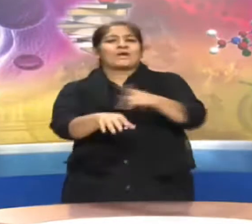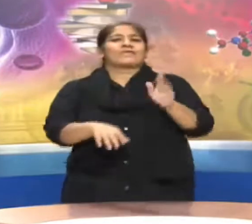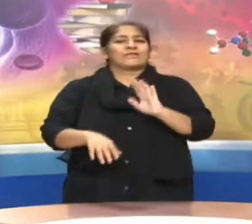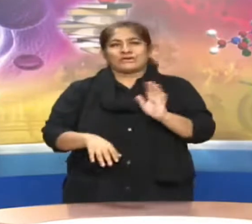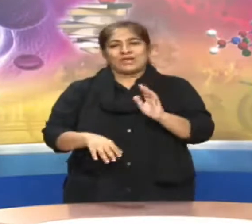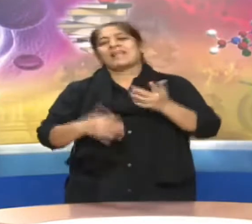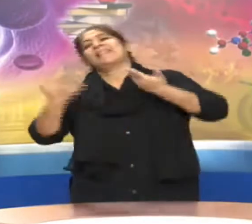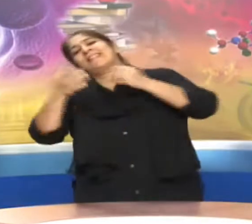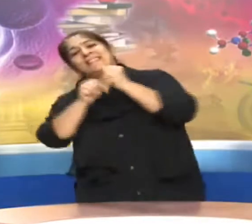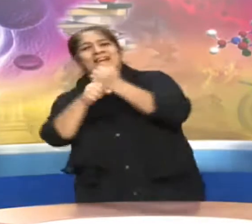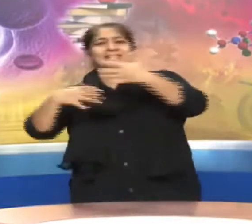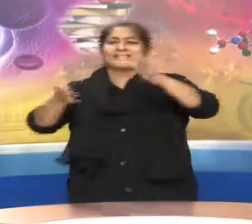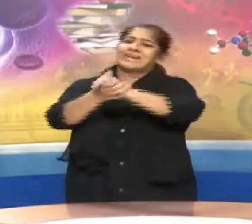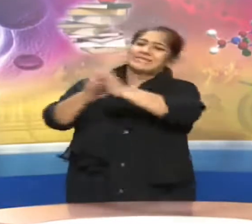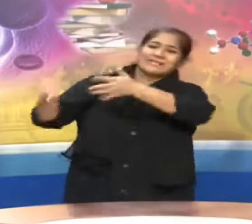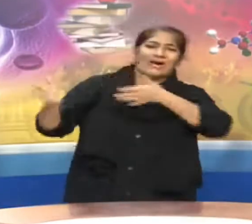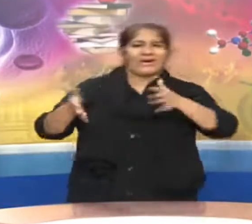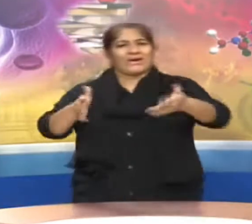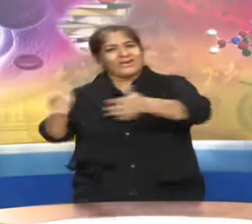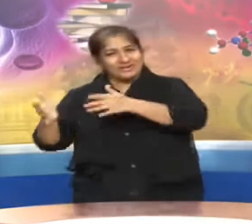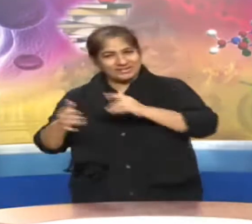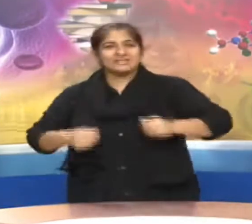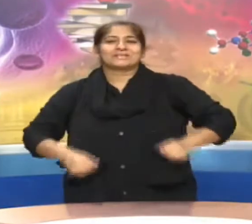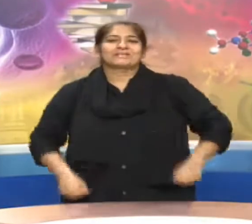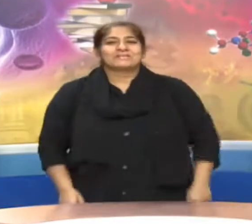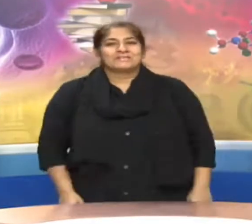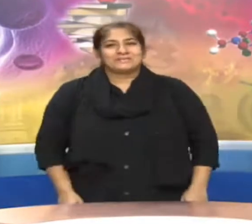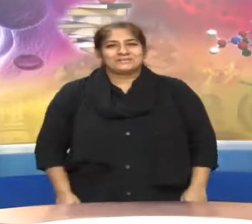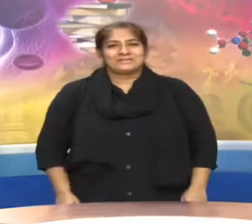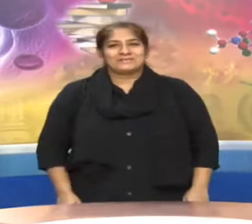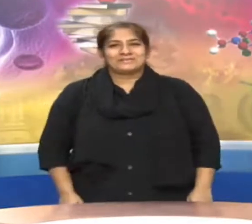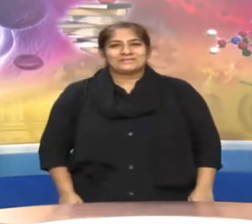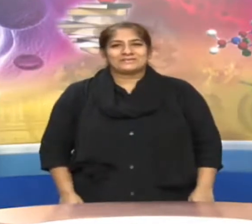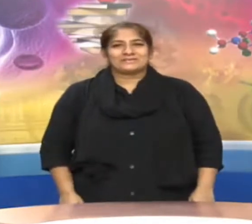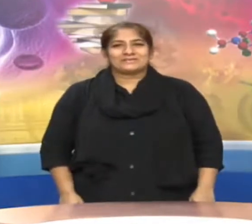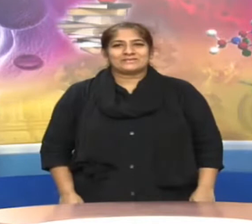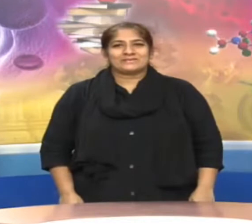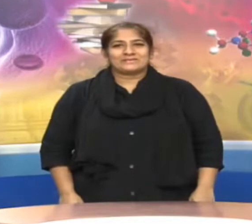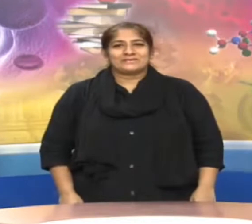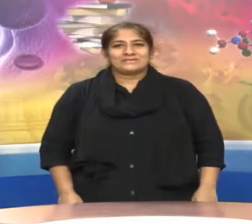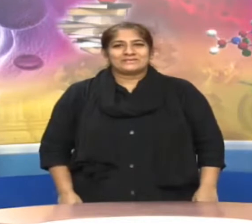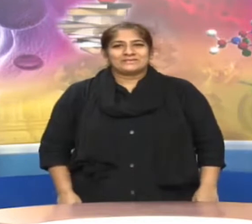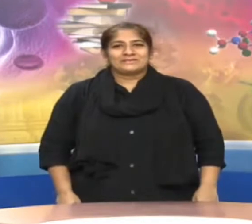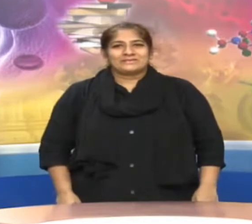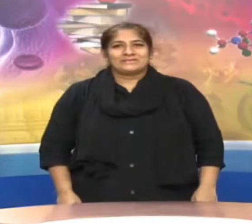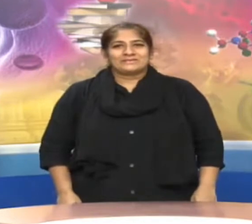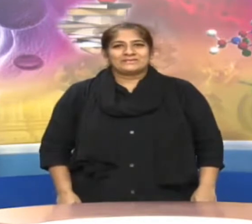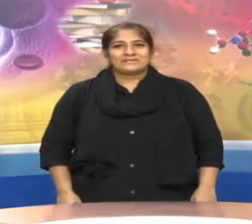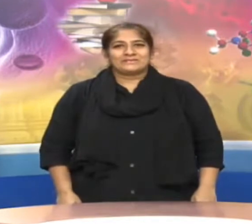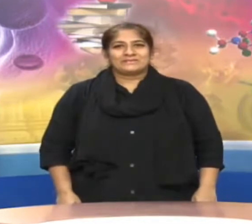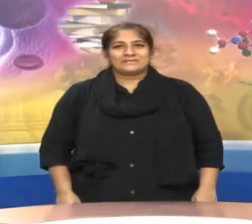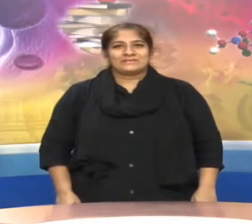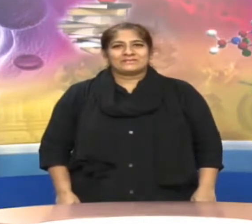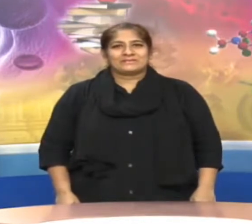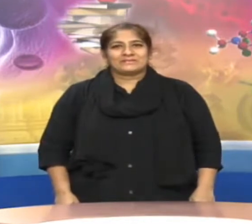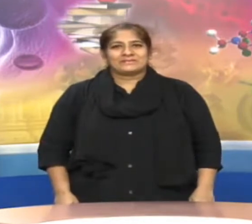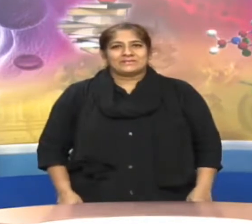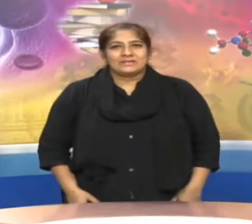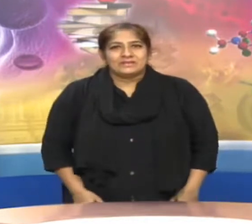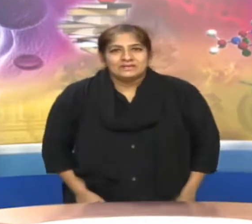when we sit in canteen or when we are together in our family, that is known as informal communication.